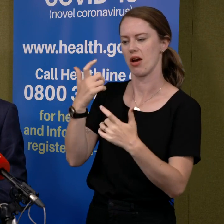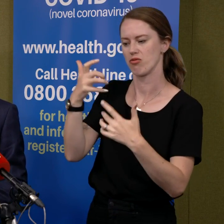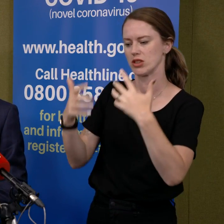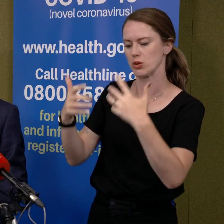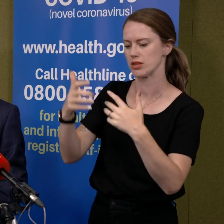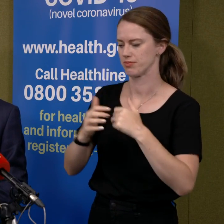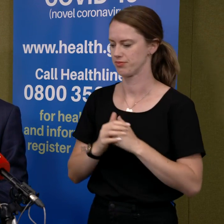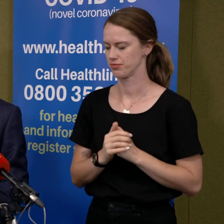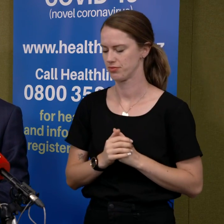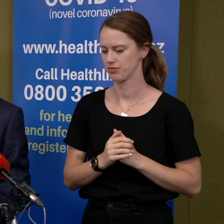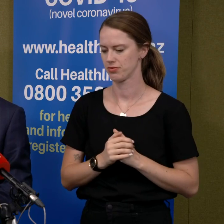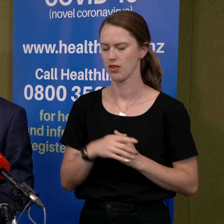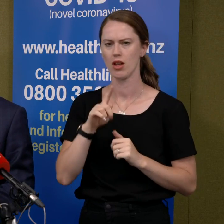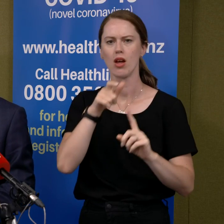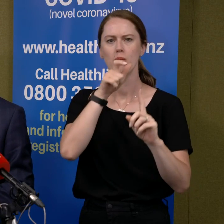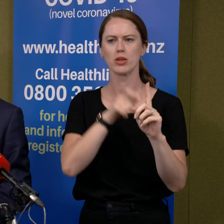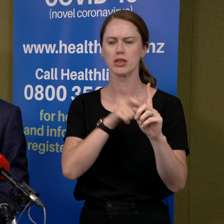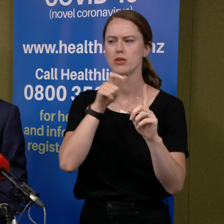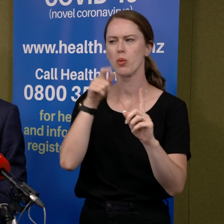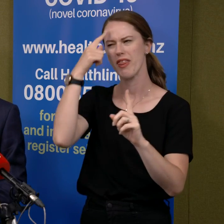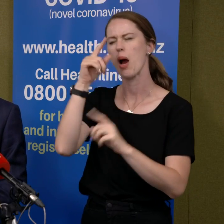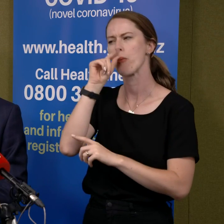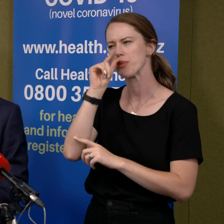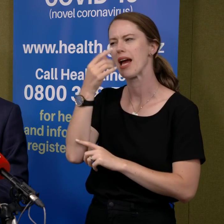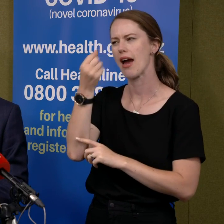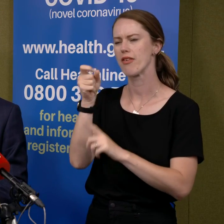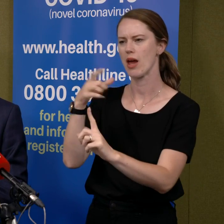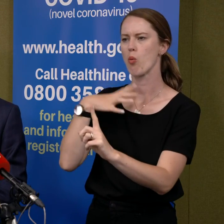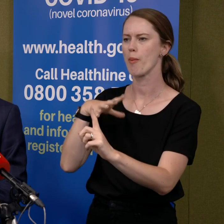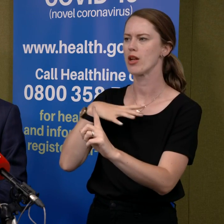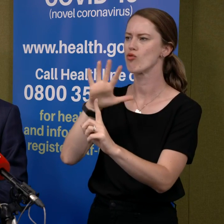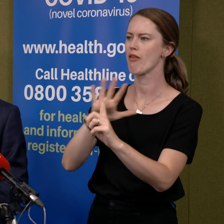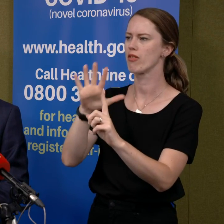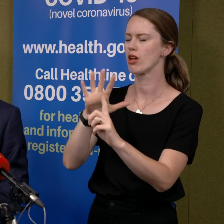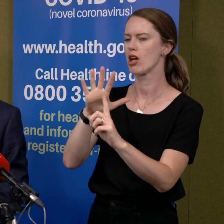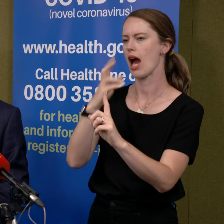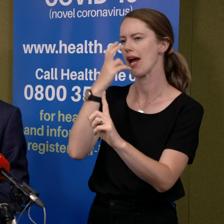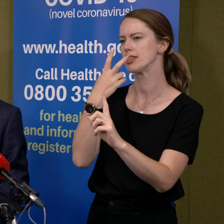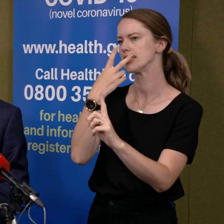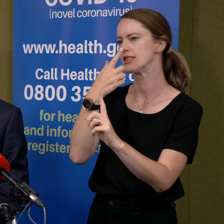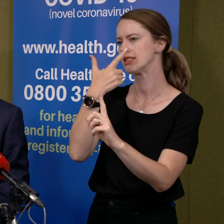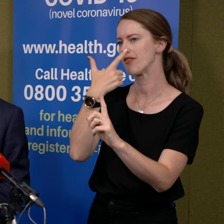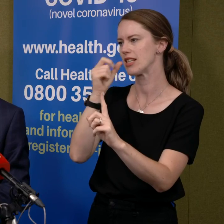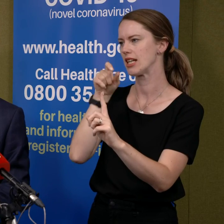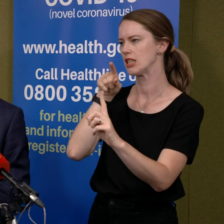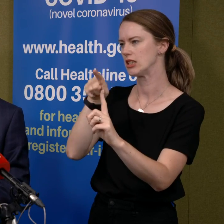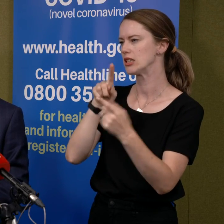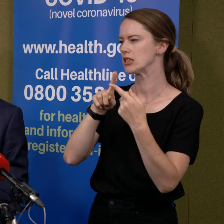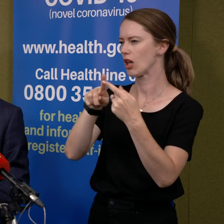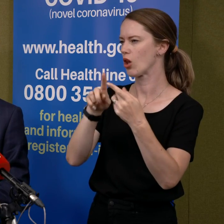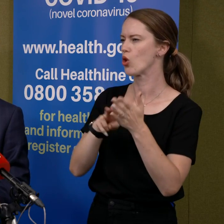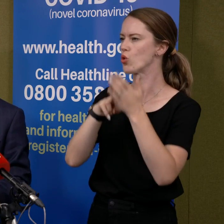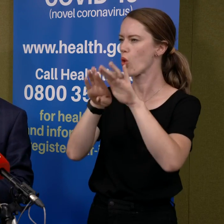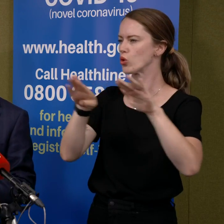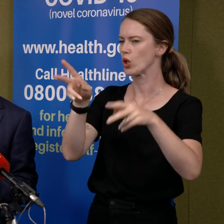The person who is one of our probable cases is a woman in her 70s who is still in North Shore